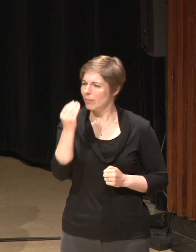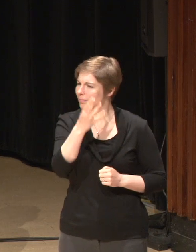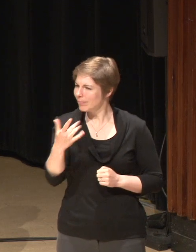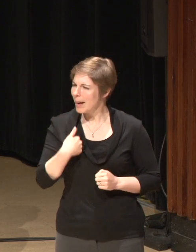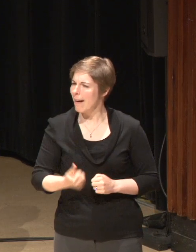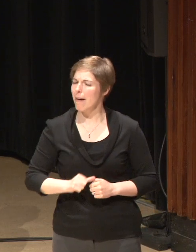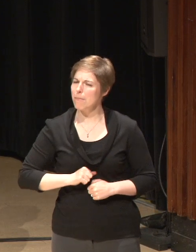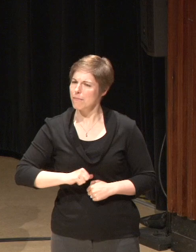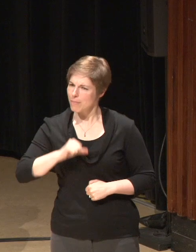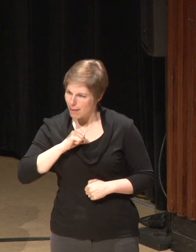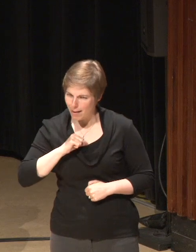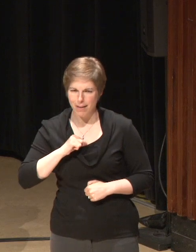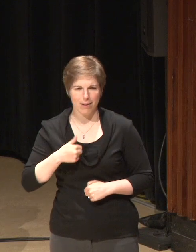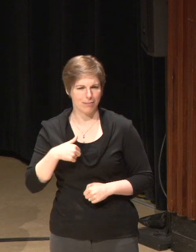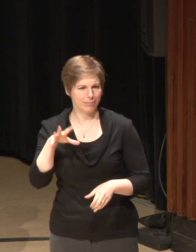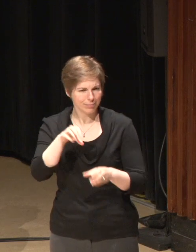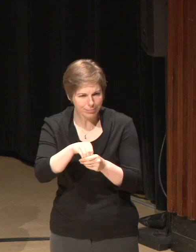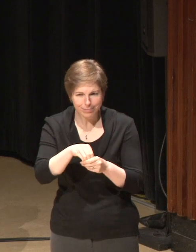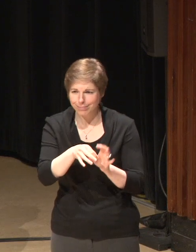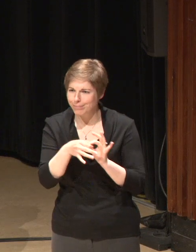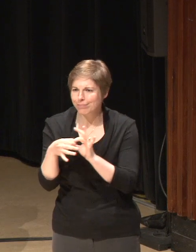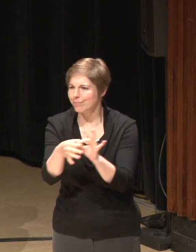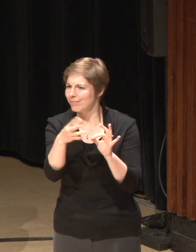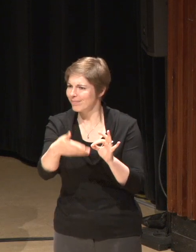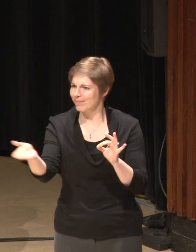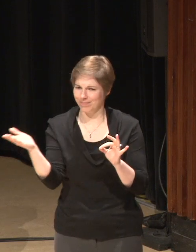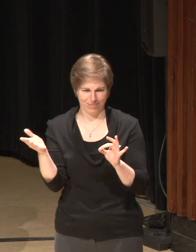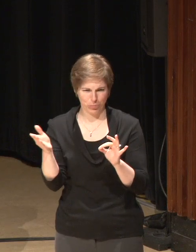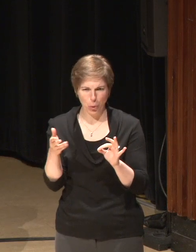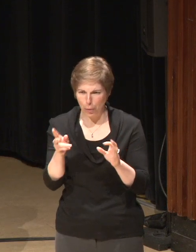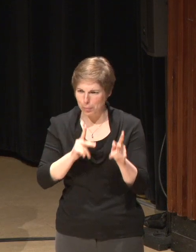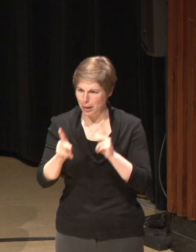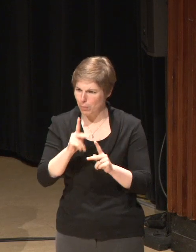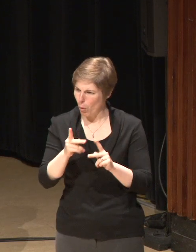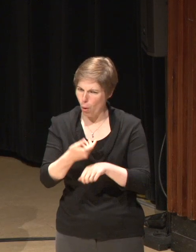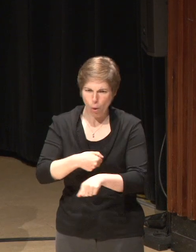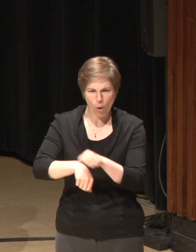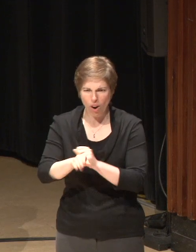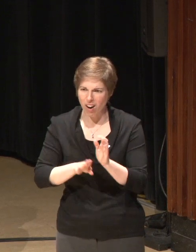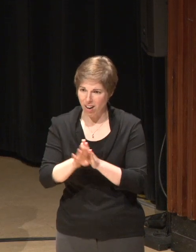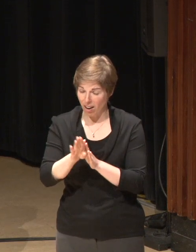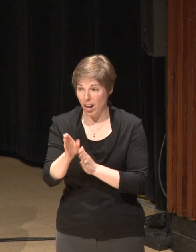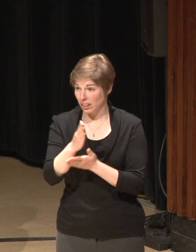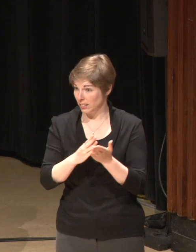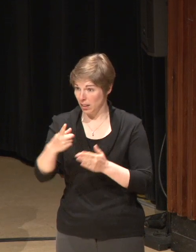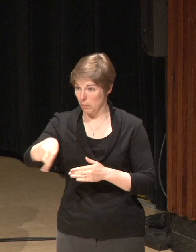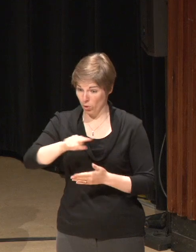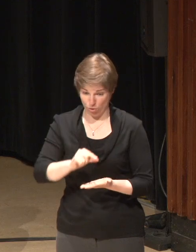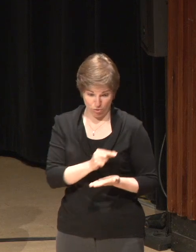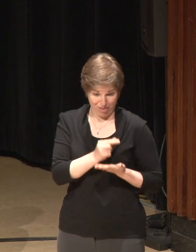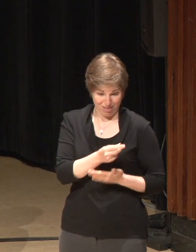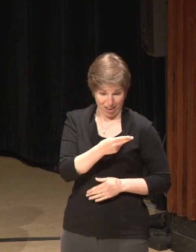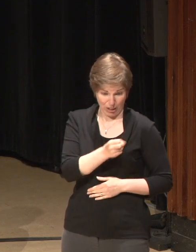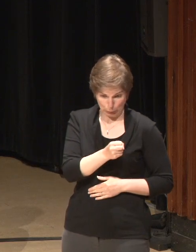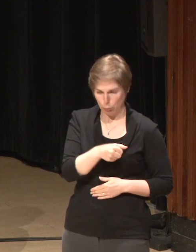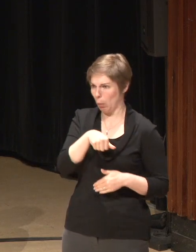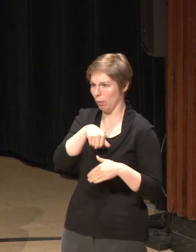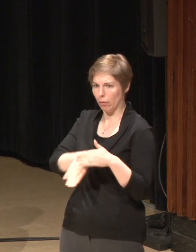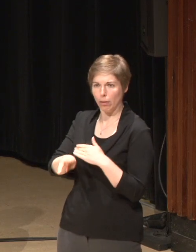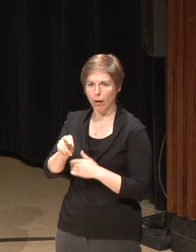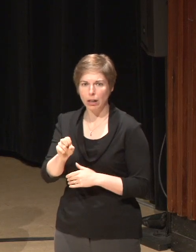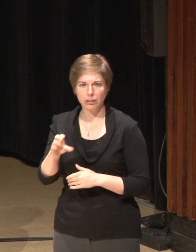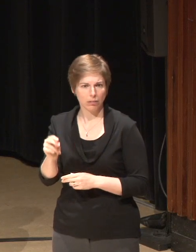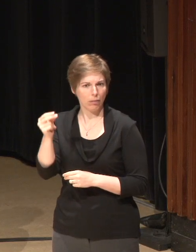and ambitious people. Some of you came to NSCC straight out of high school or shortly thereafter. I can say of my